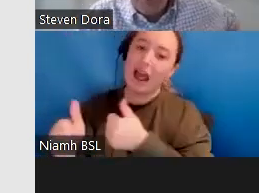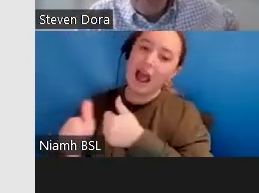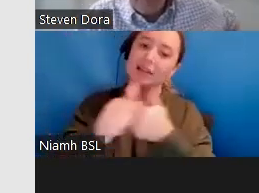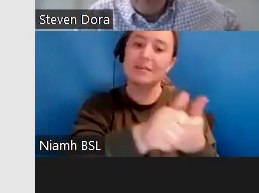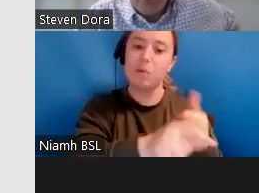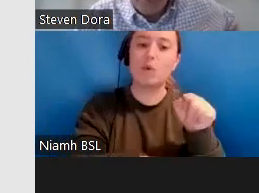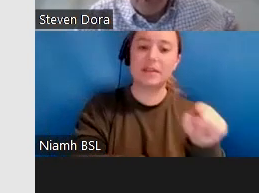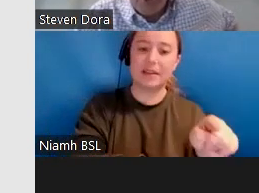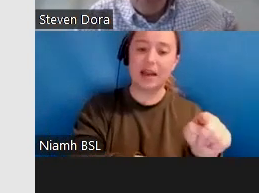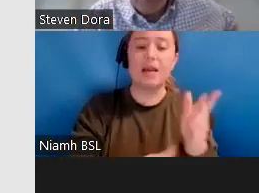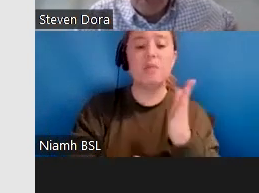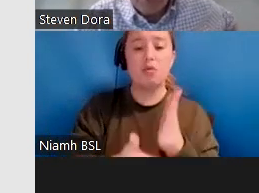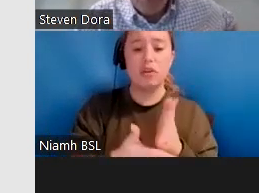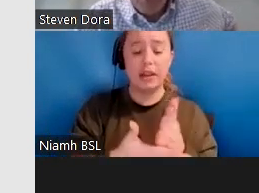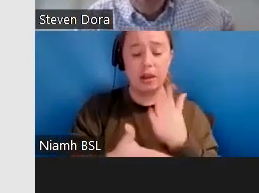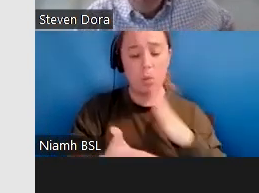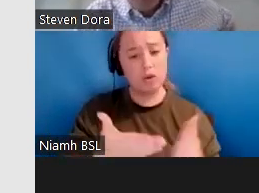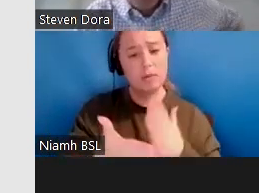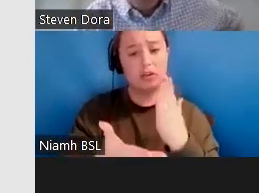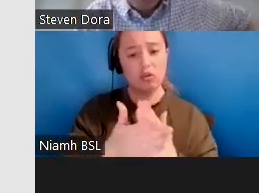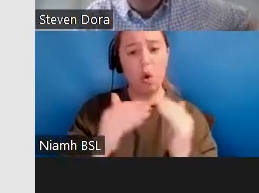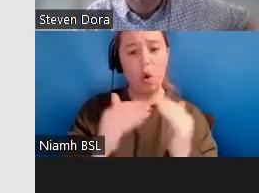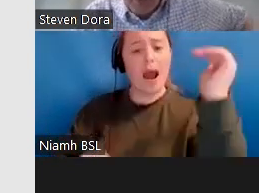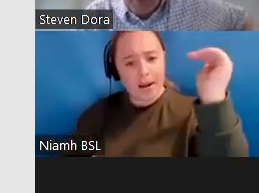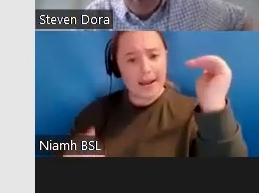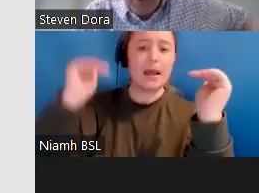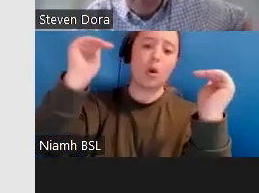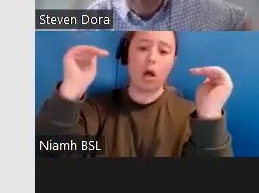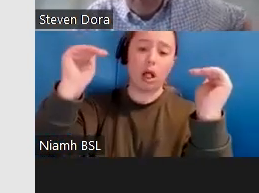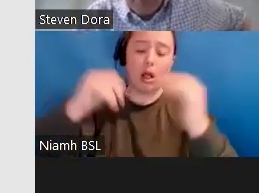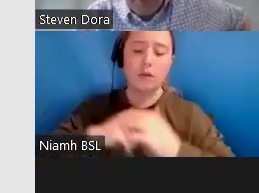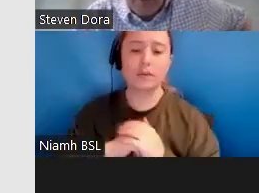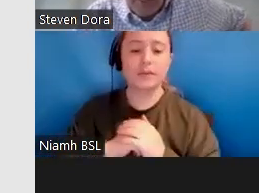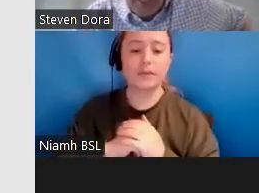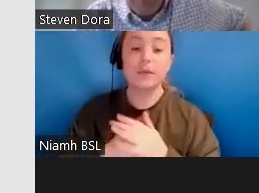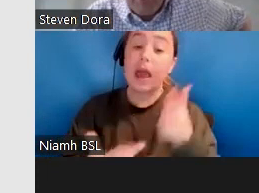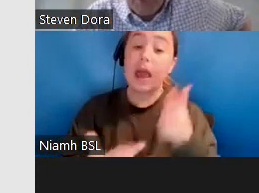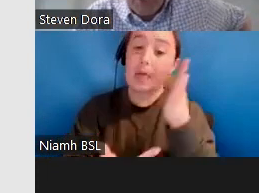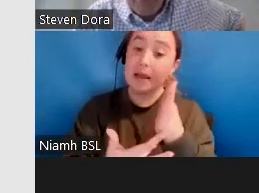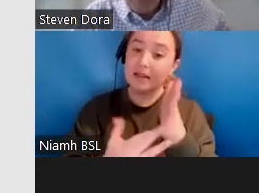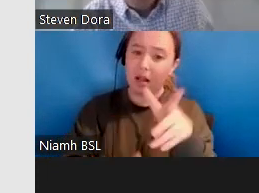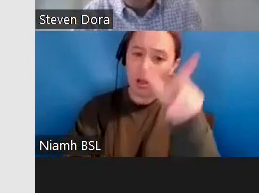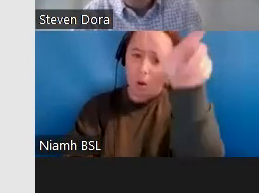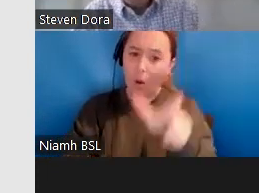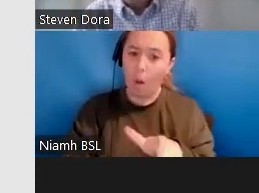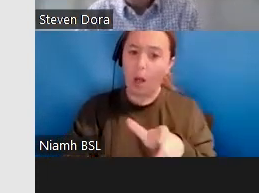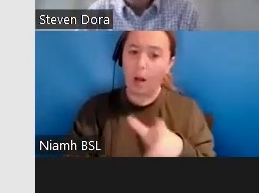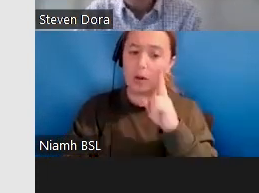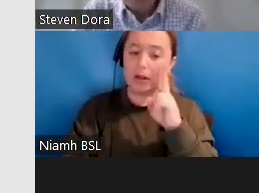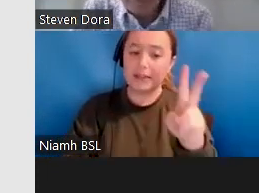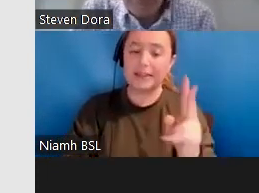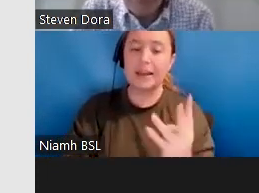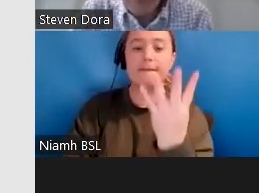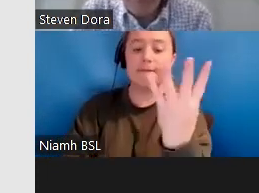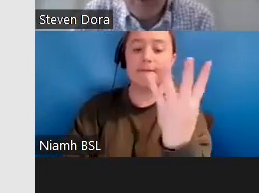priority for reducing inequalities. The coloured column in the middle represents the 4 outcomes for transport